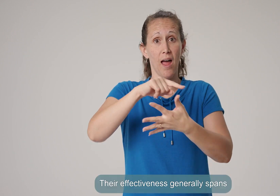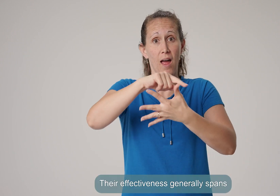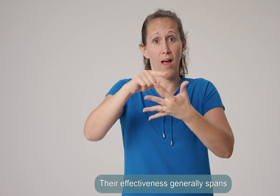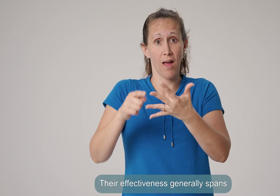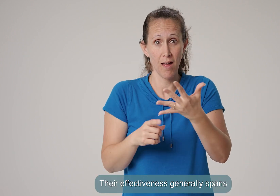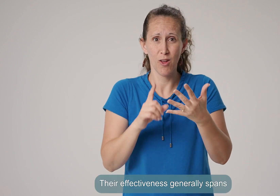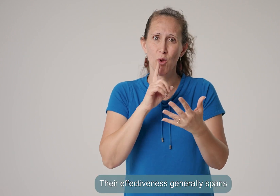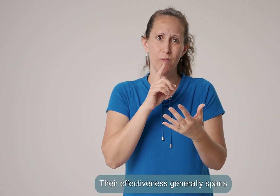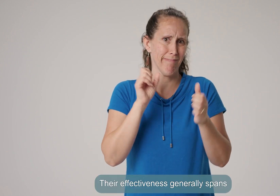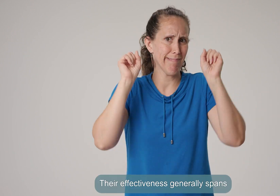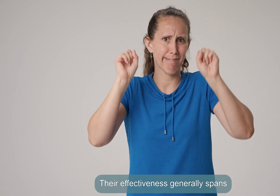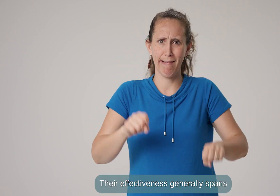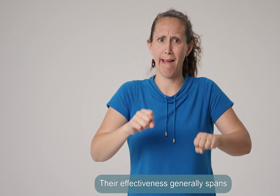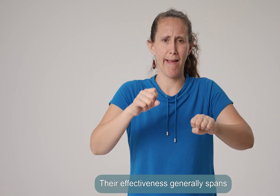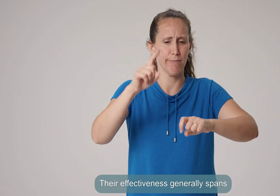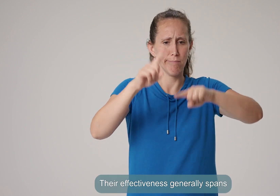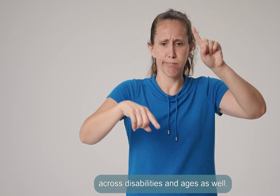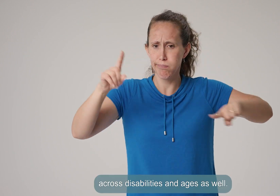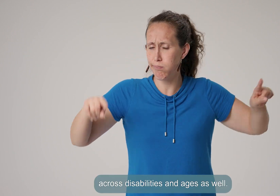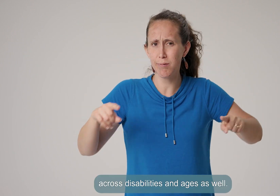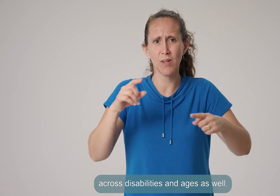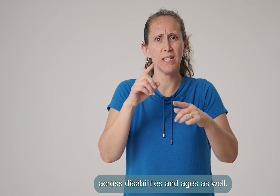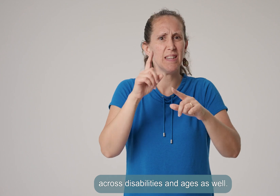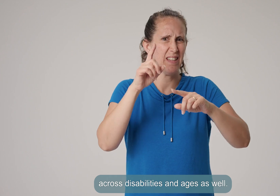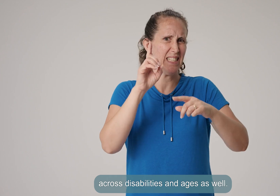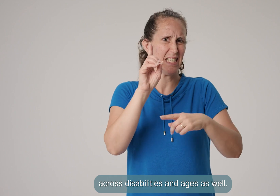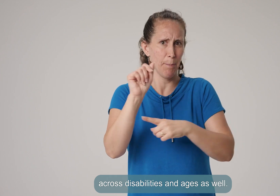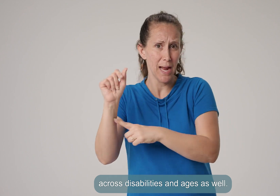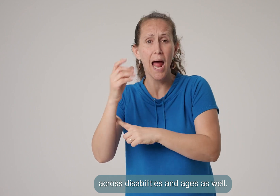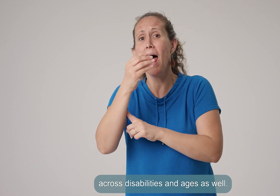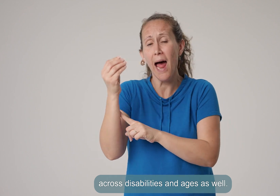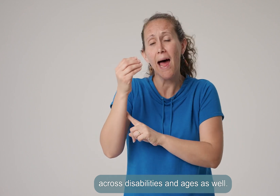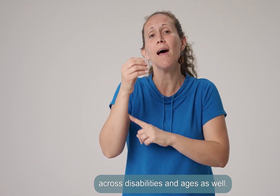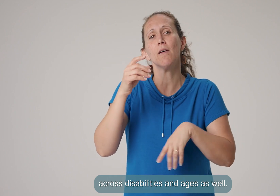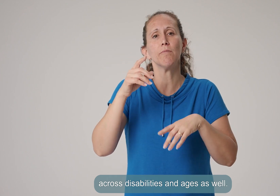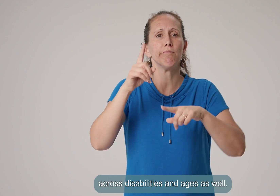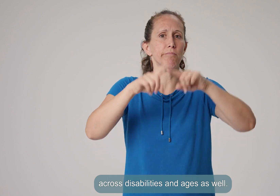Their effectiveness generally spans across disabilities and ages as well.